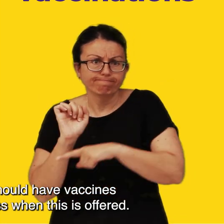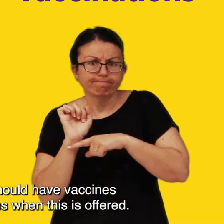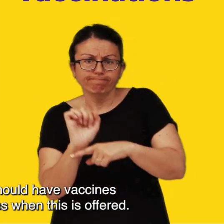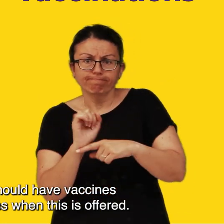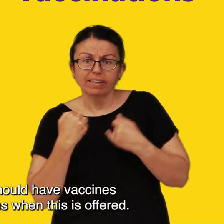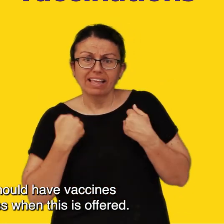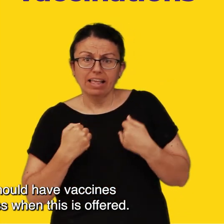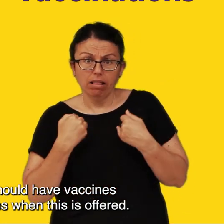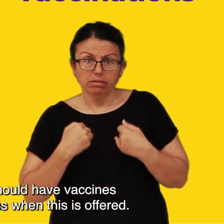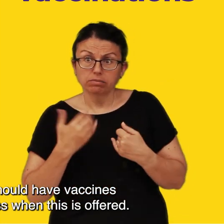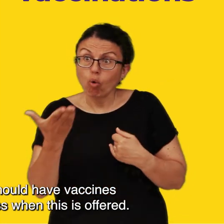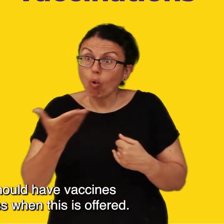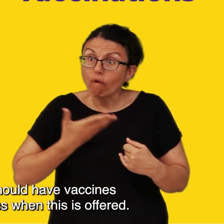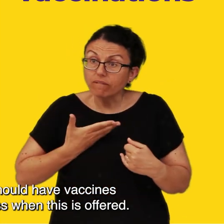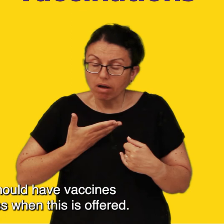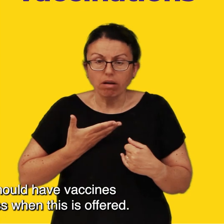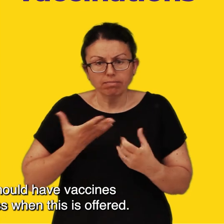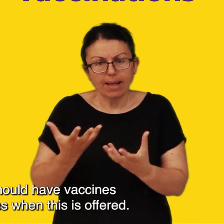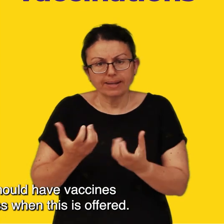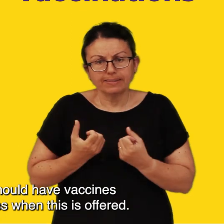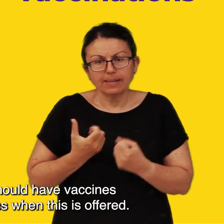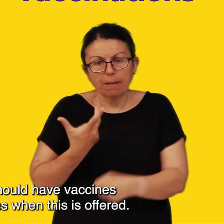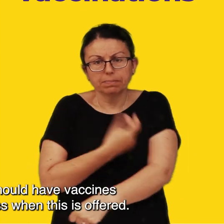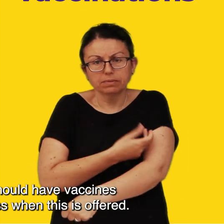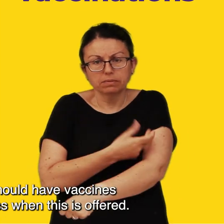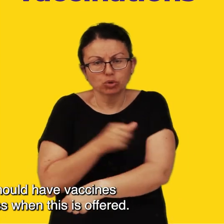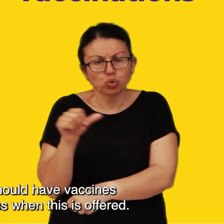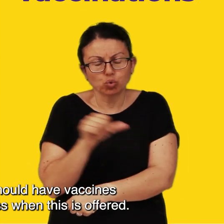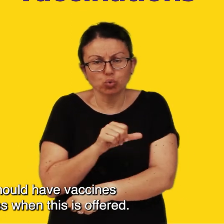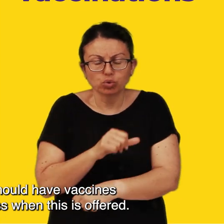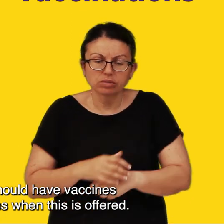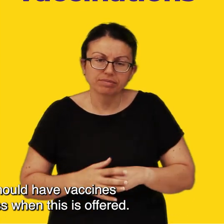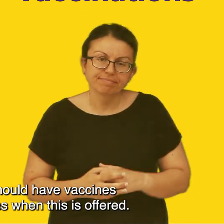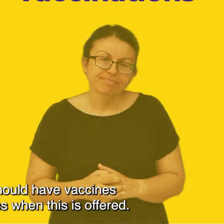And you should have vaccines against illness when this is offered.